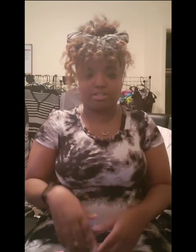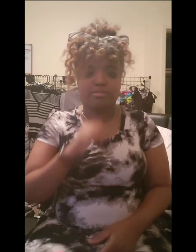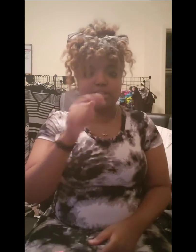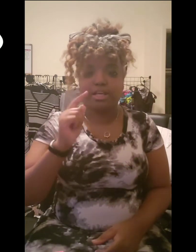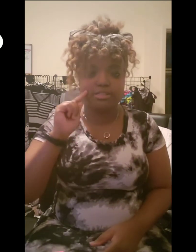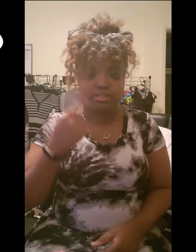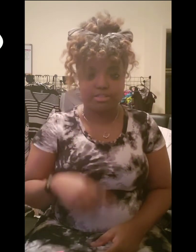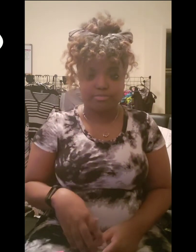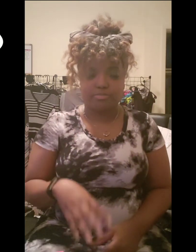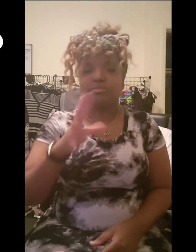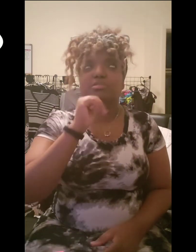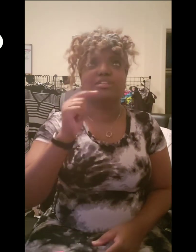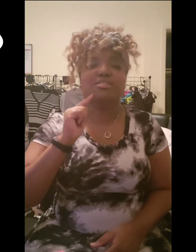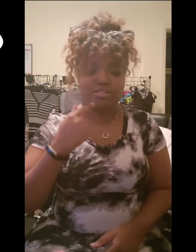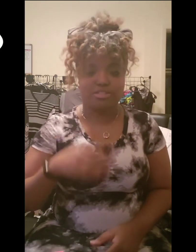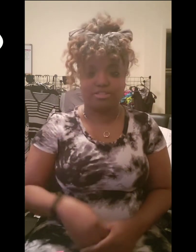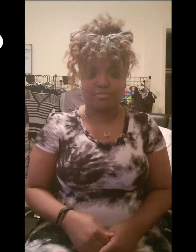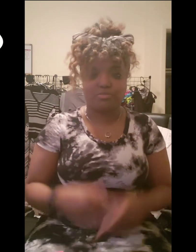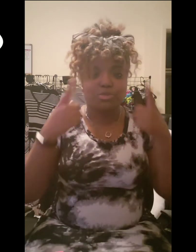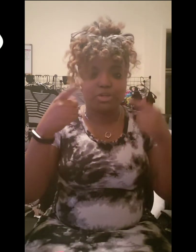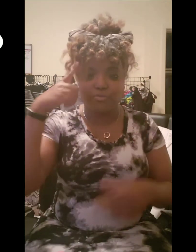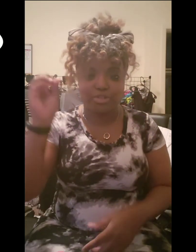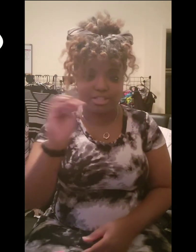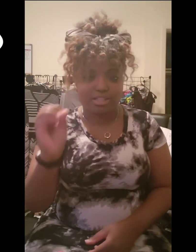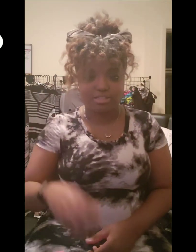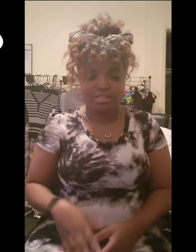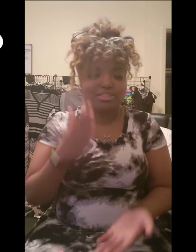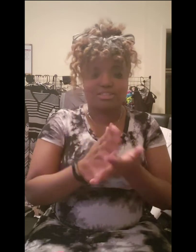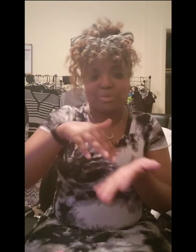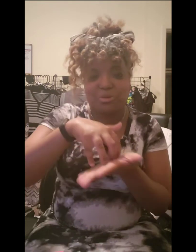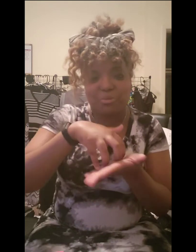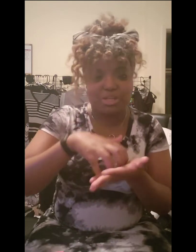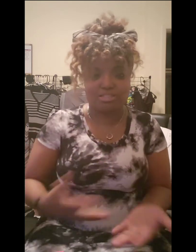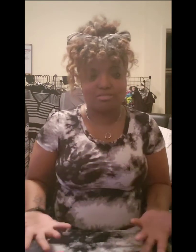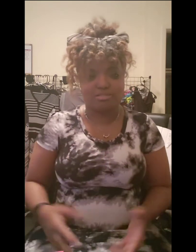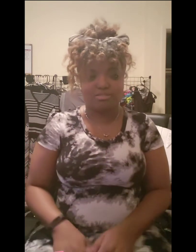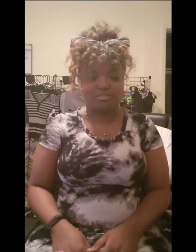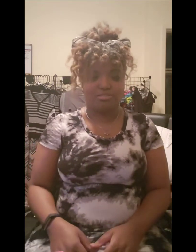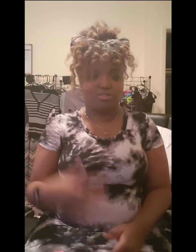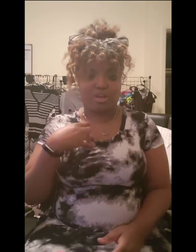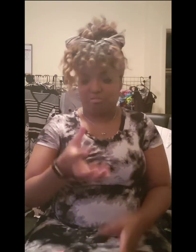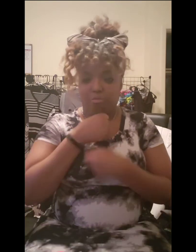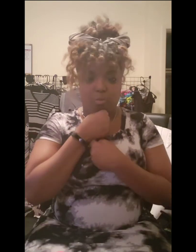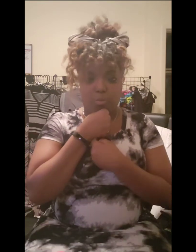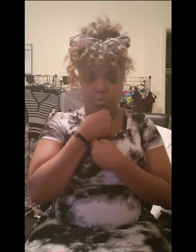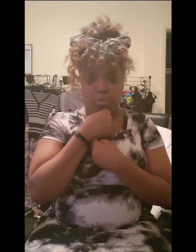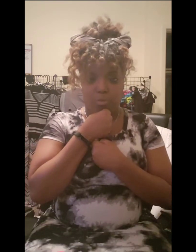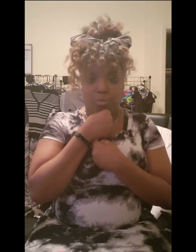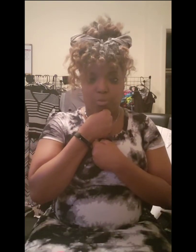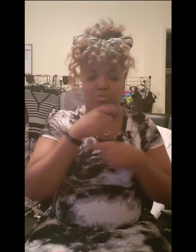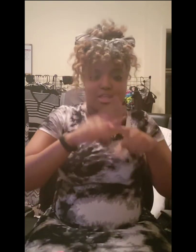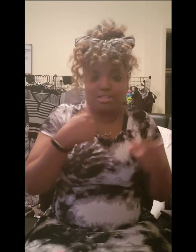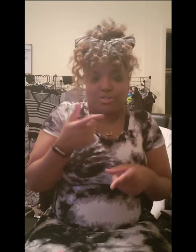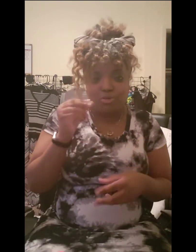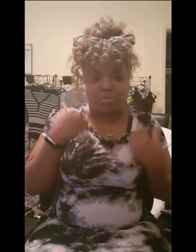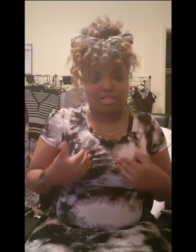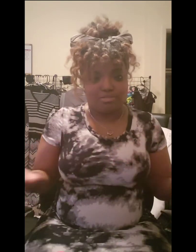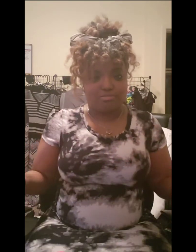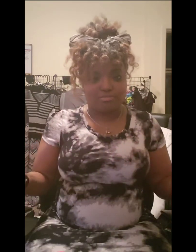nobody about it, because when I did talk about it, I was always told to suck it up and stop crying, and that I needed to ignore them and stop being